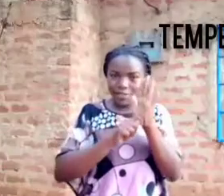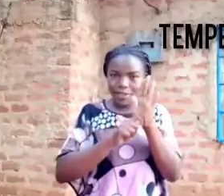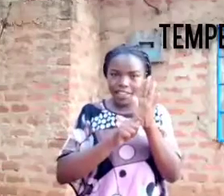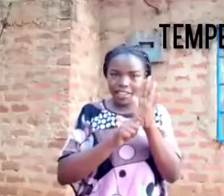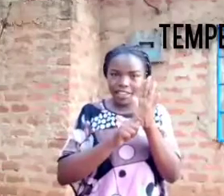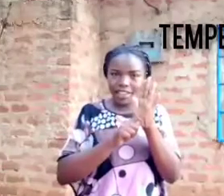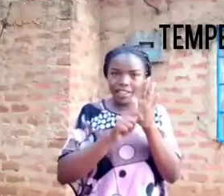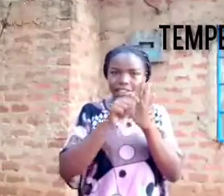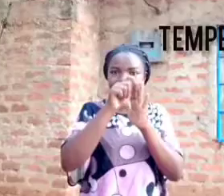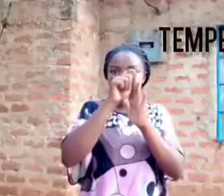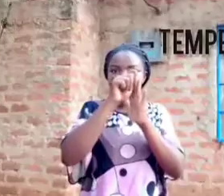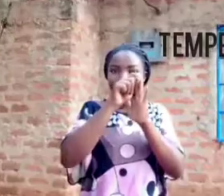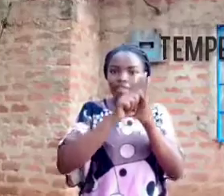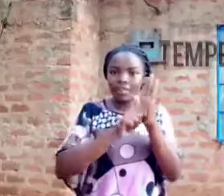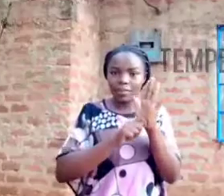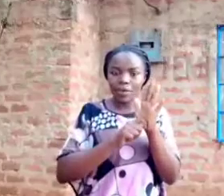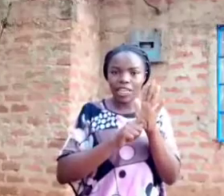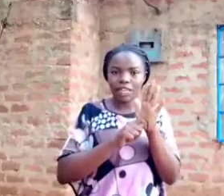temperature, temperature.